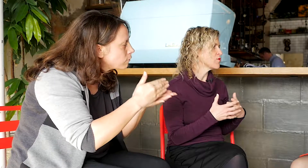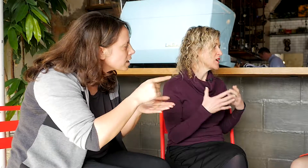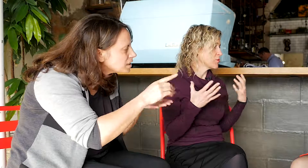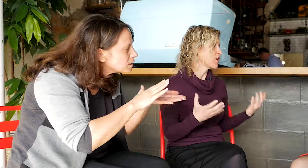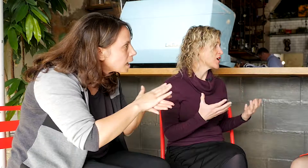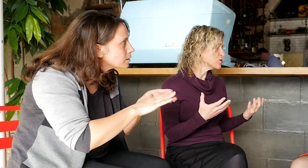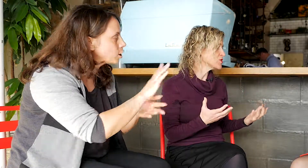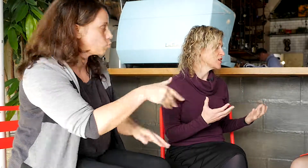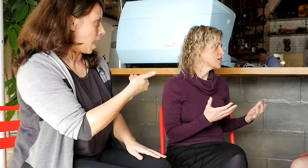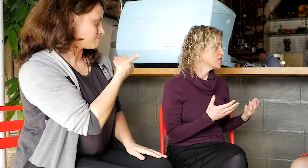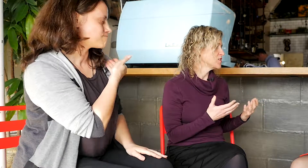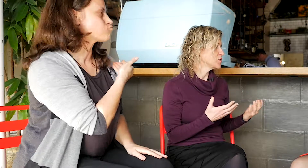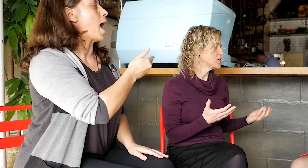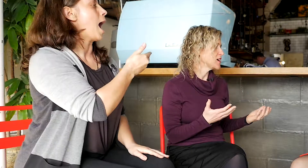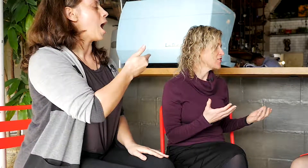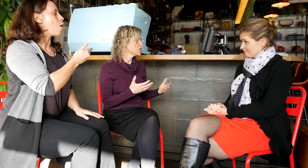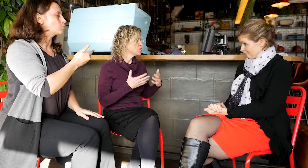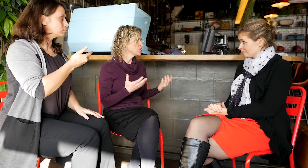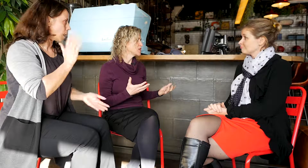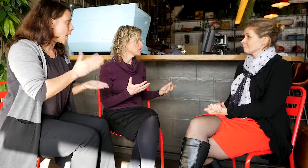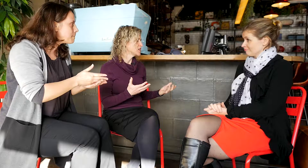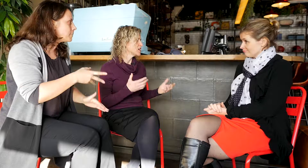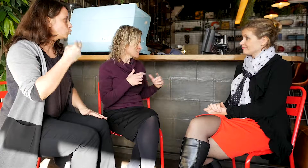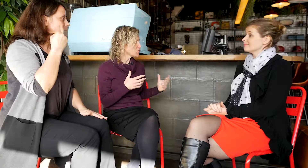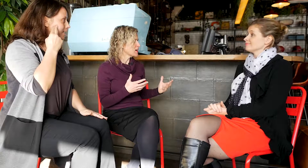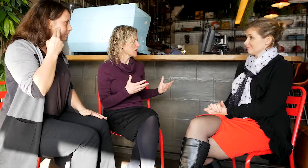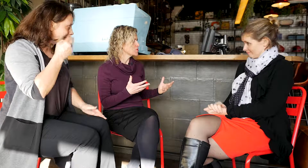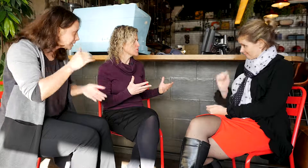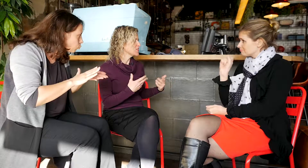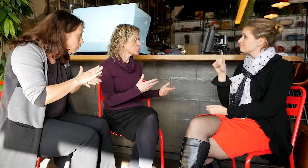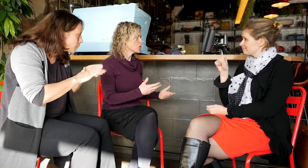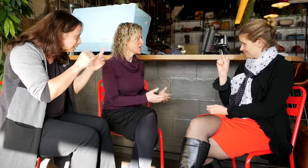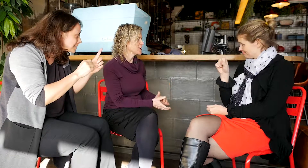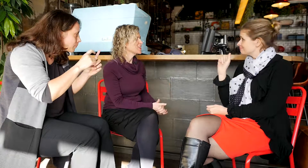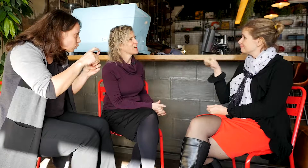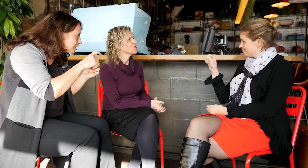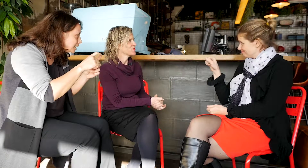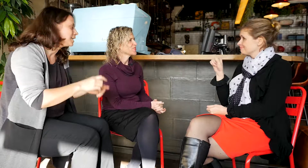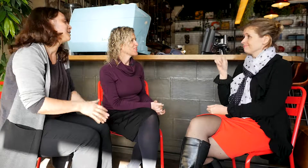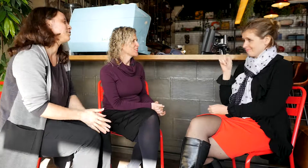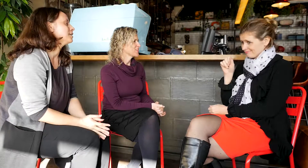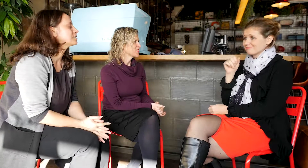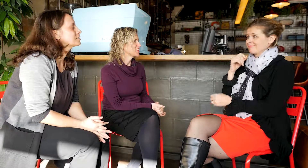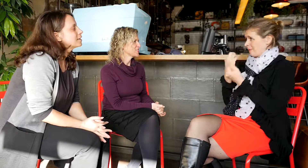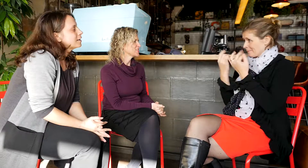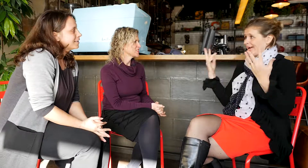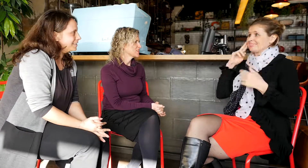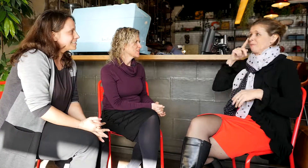really proud to be deaf and to be using New Zealand Sign? Is that what that capital D, that's what you're meaning? Yep. Correct. Yes.